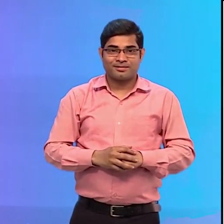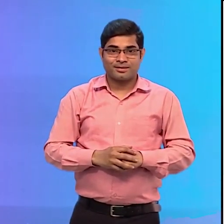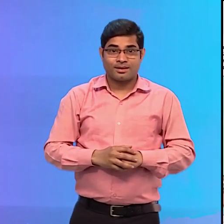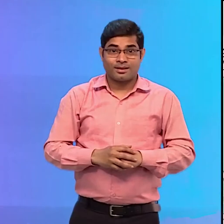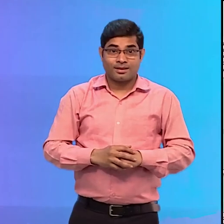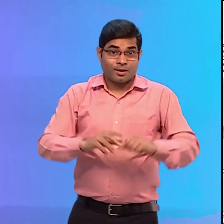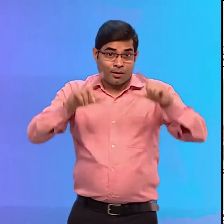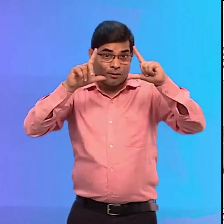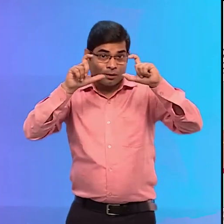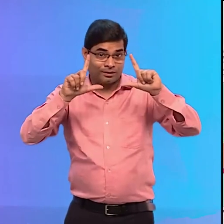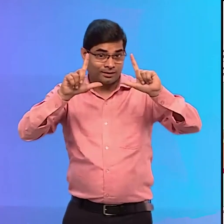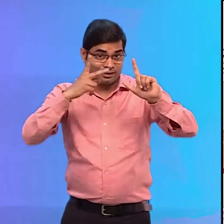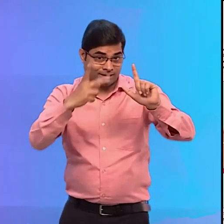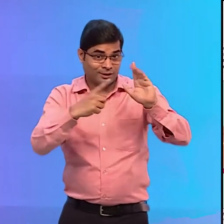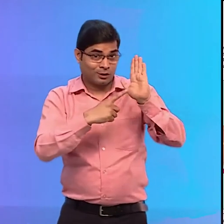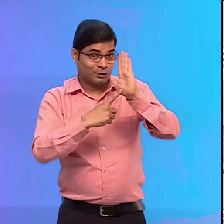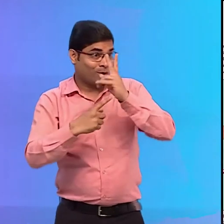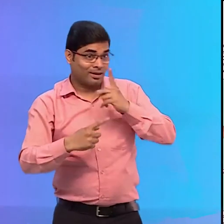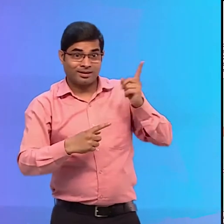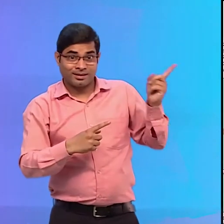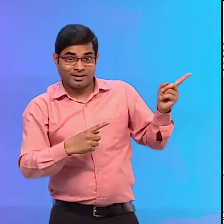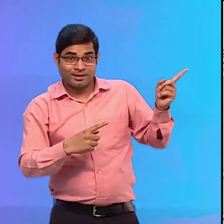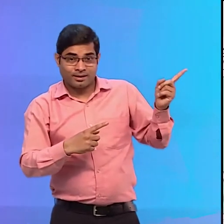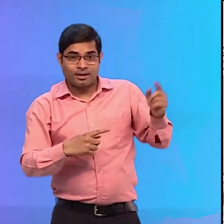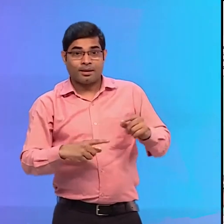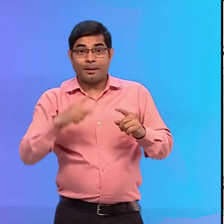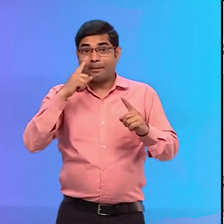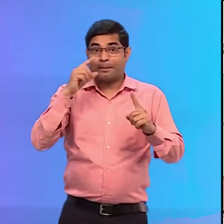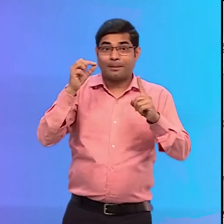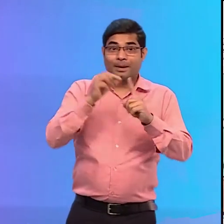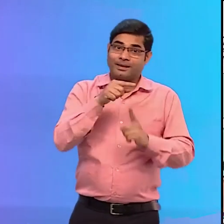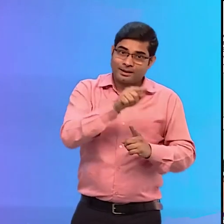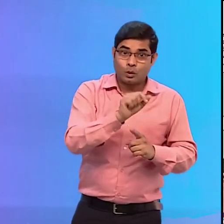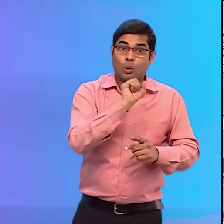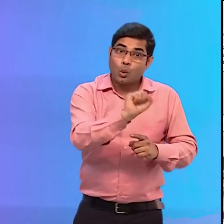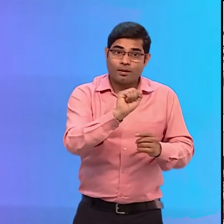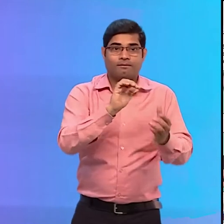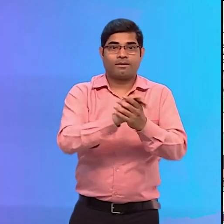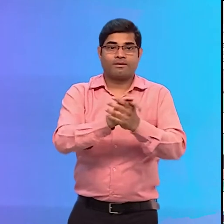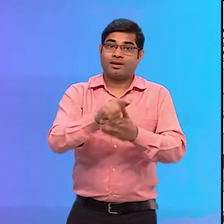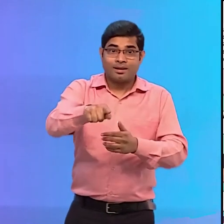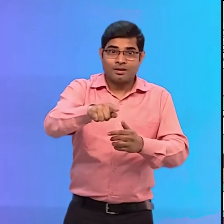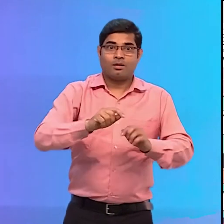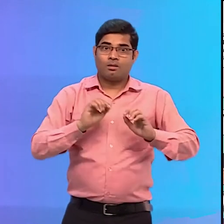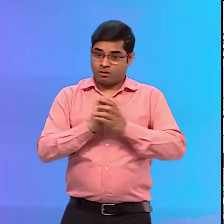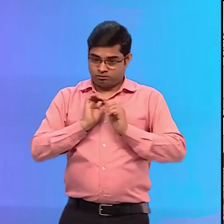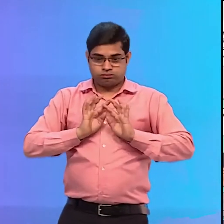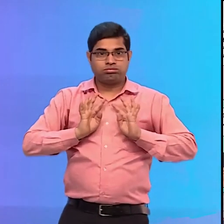This picture also shows Priya And her friends Standing in an arc formation